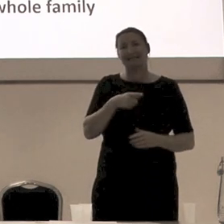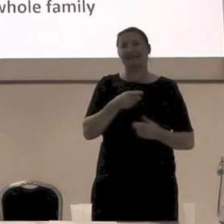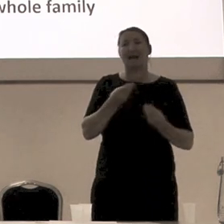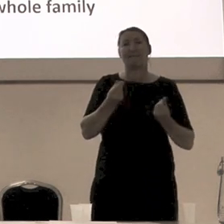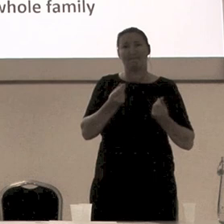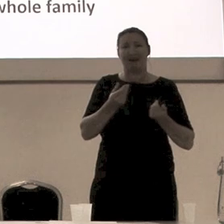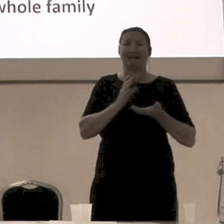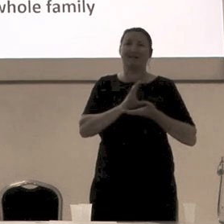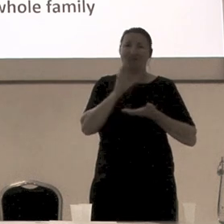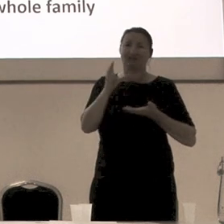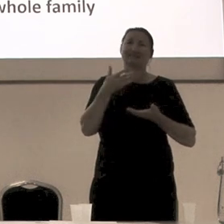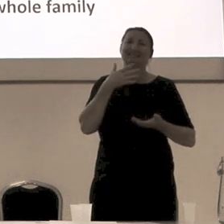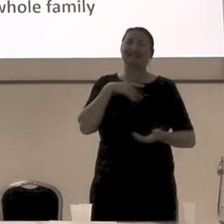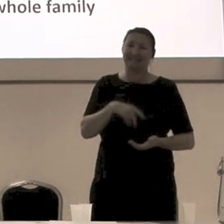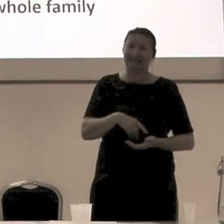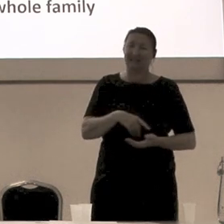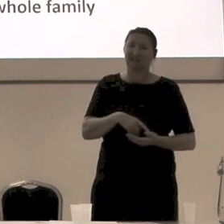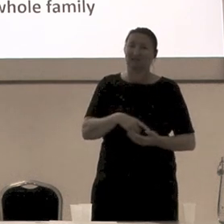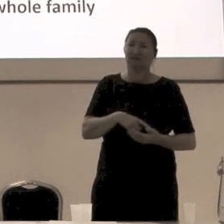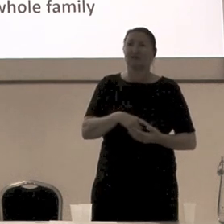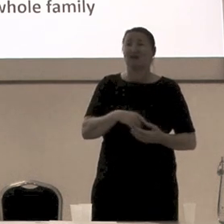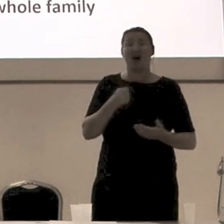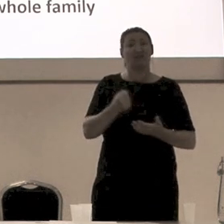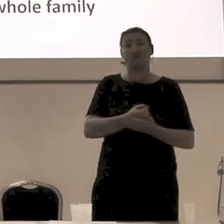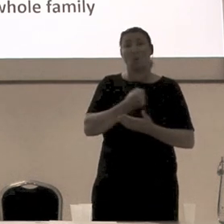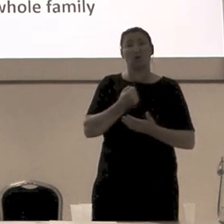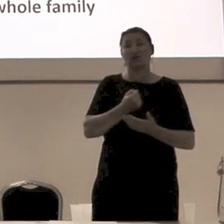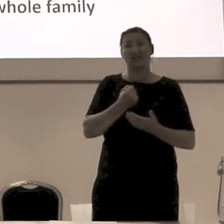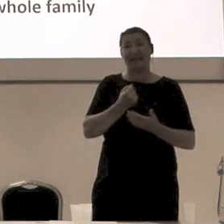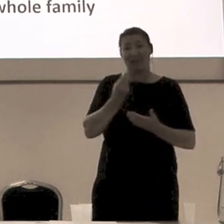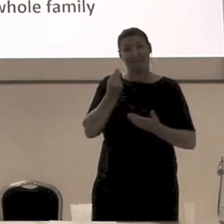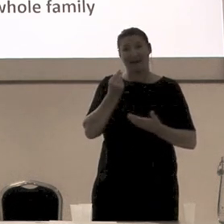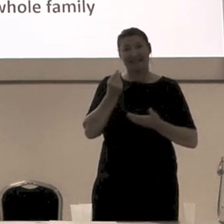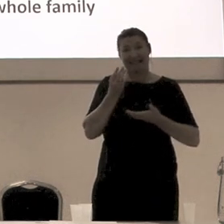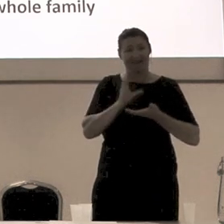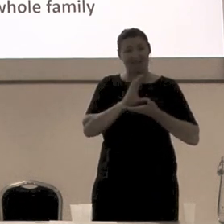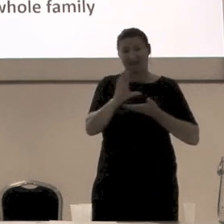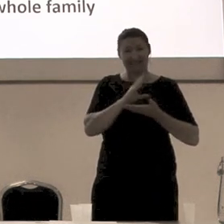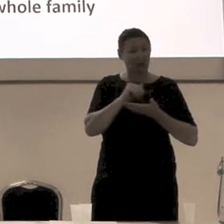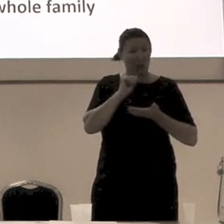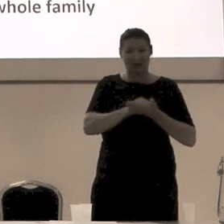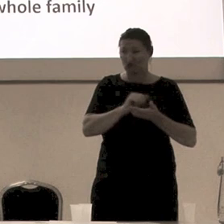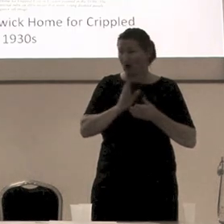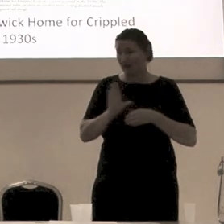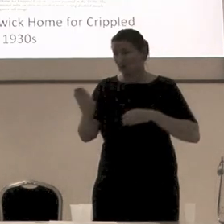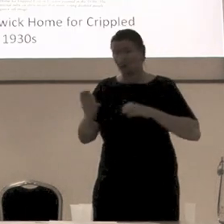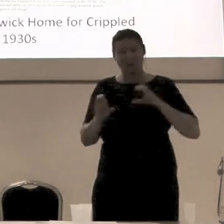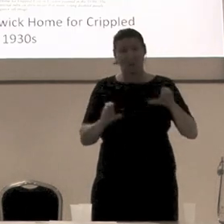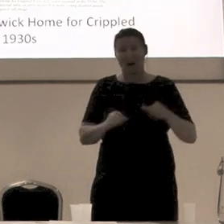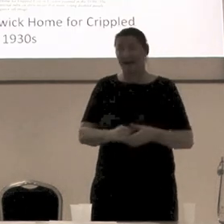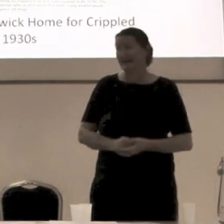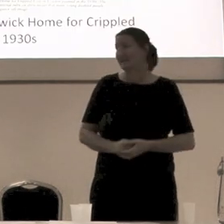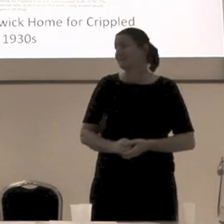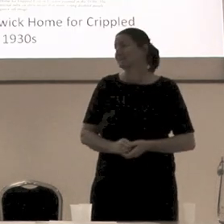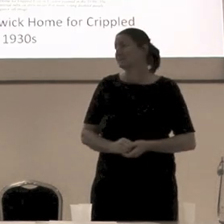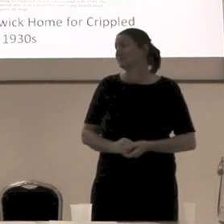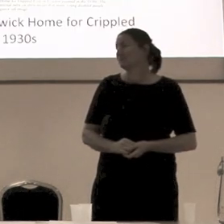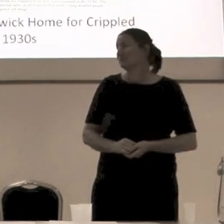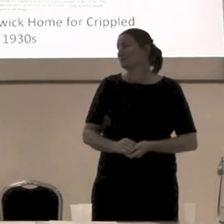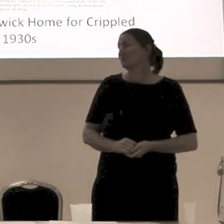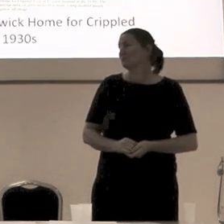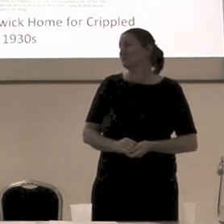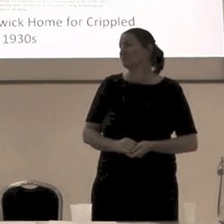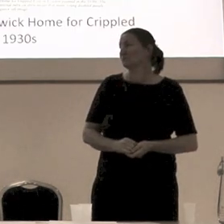spent in this area than ever before. Unfortunately, it's not being spent in the right way, and that's the problem. So we need to go back a